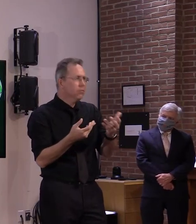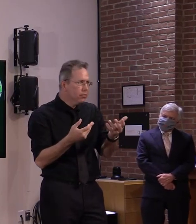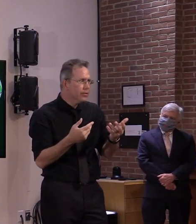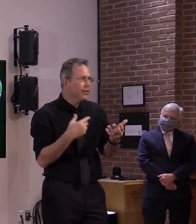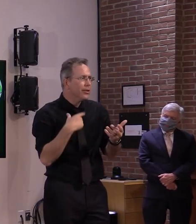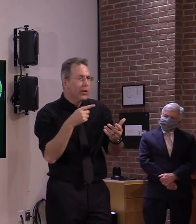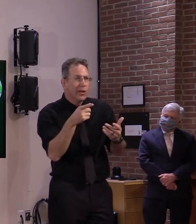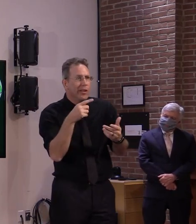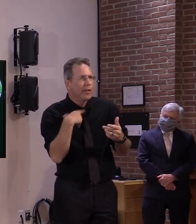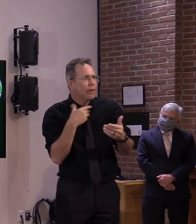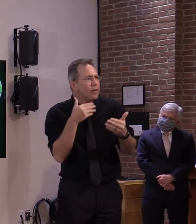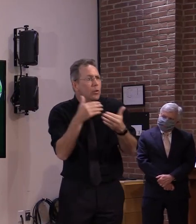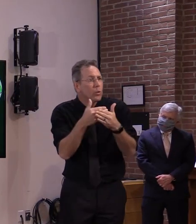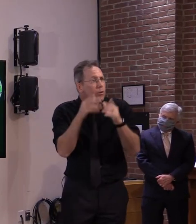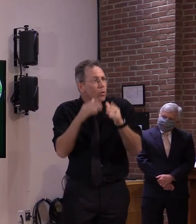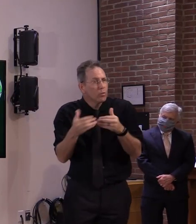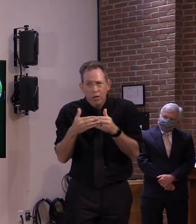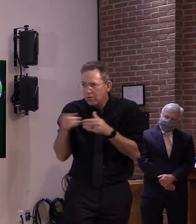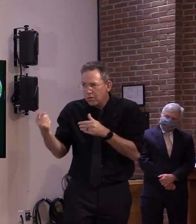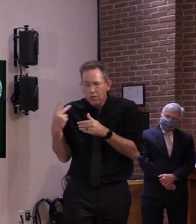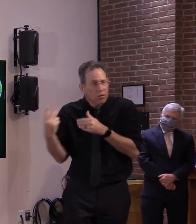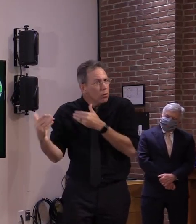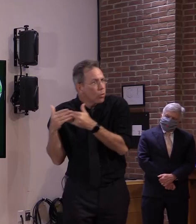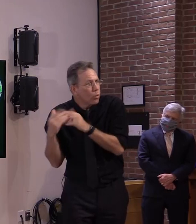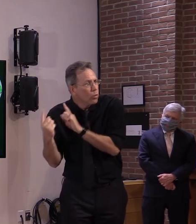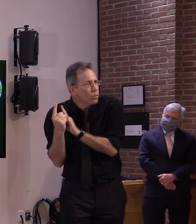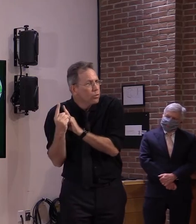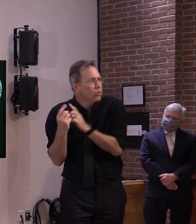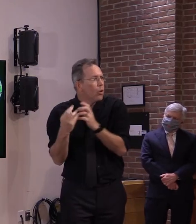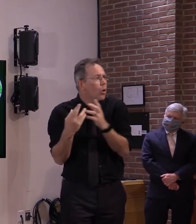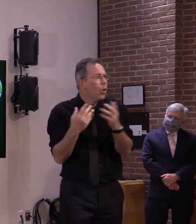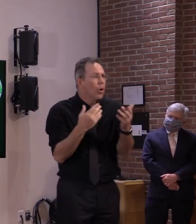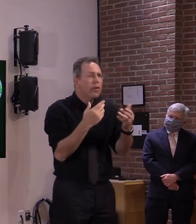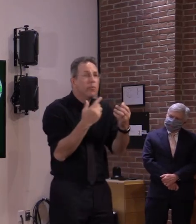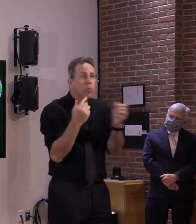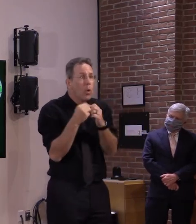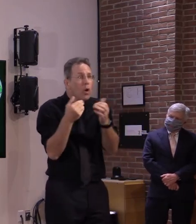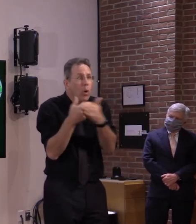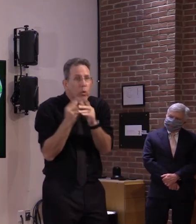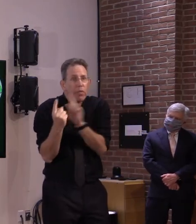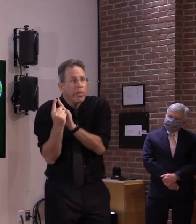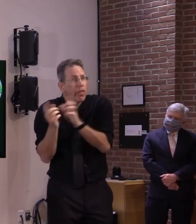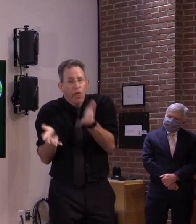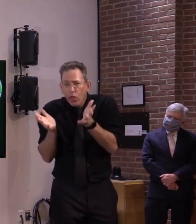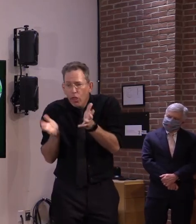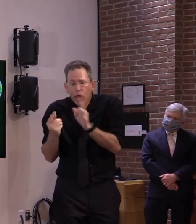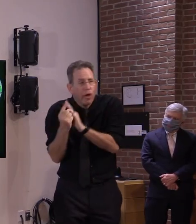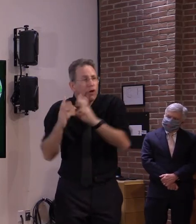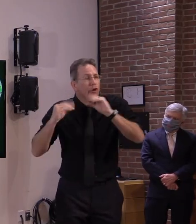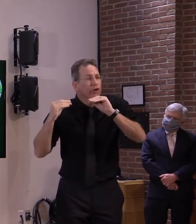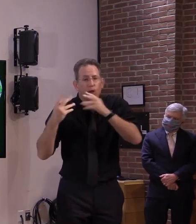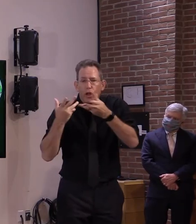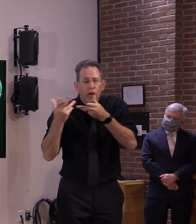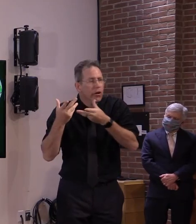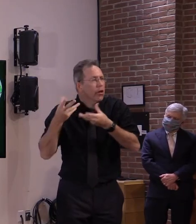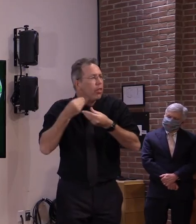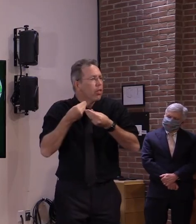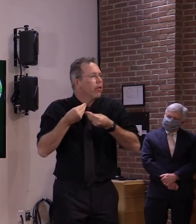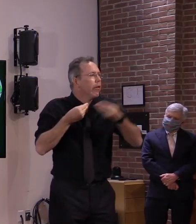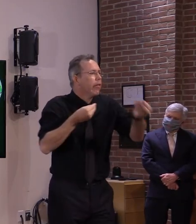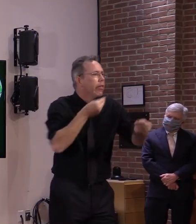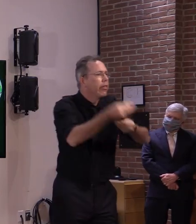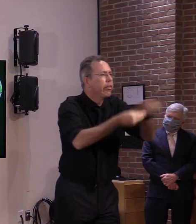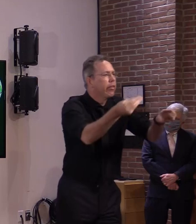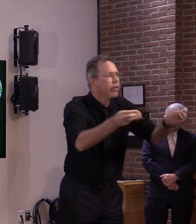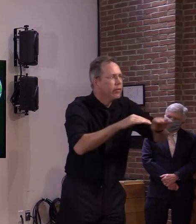to yet further spread, which in turn could lead to other outbreaks. The data and the trends of the past few weeks